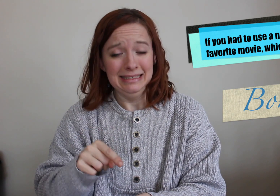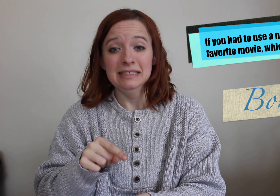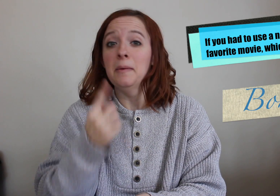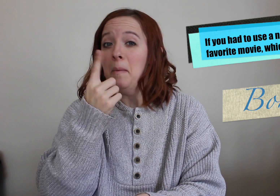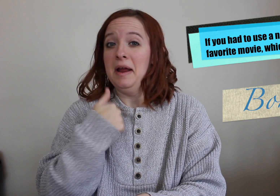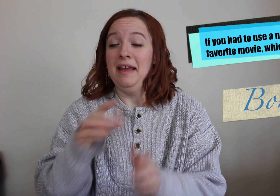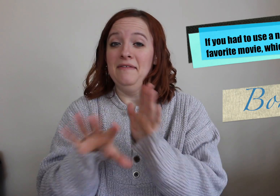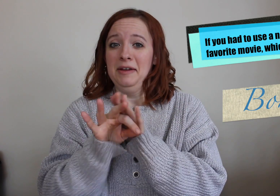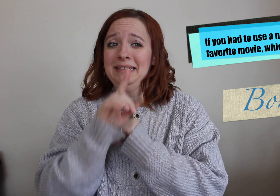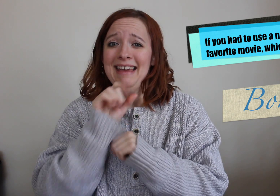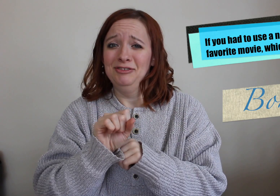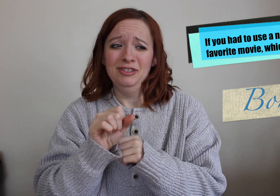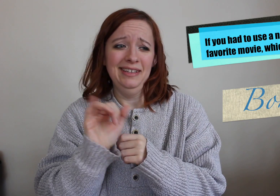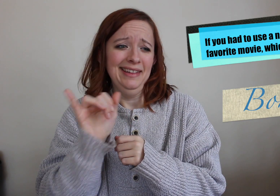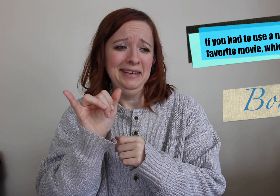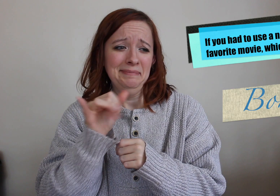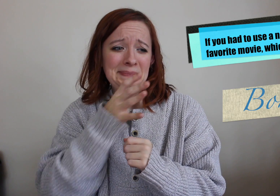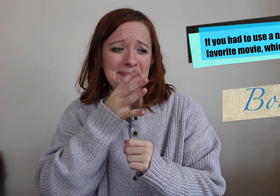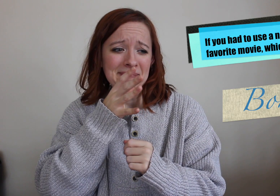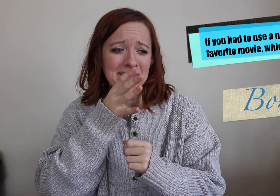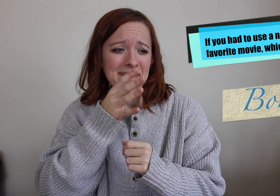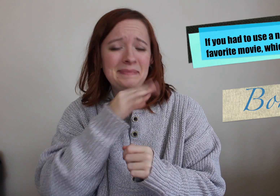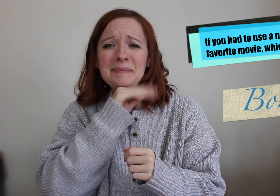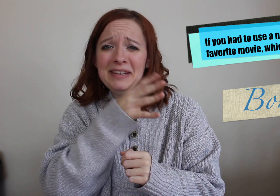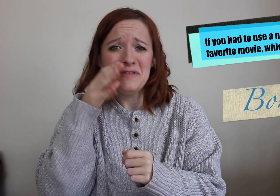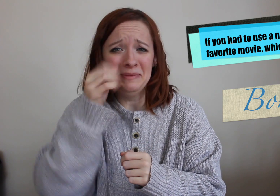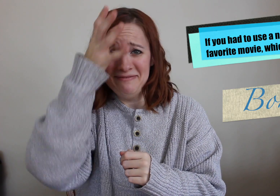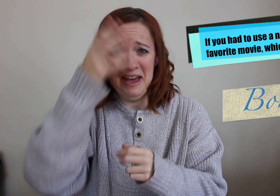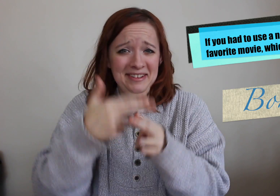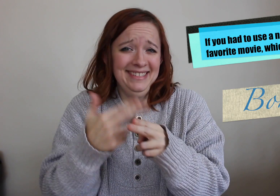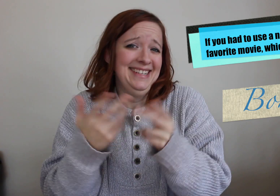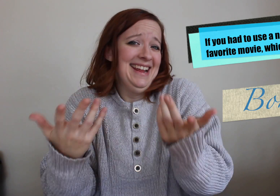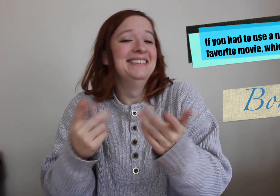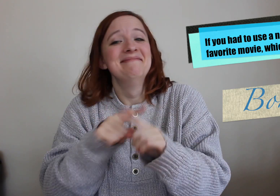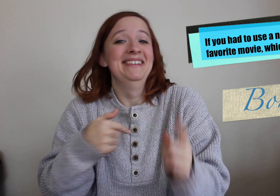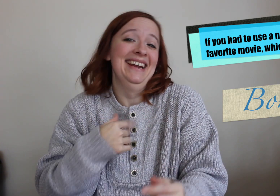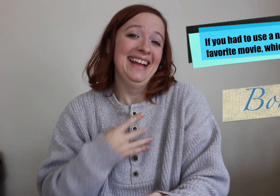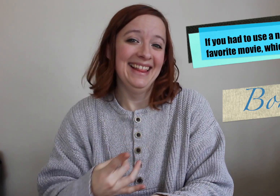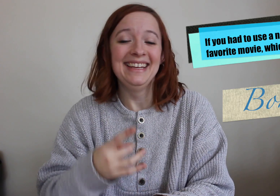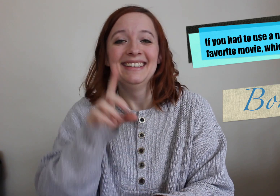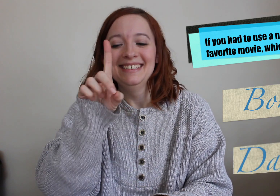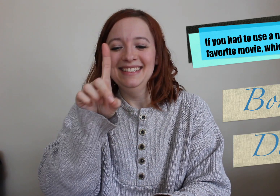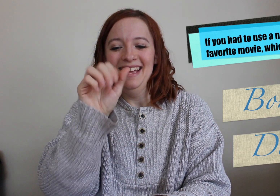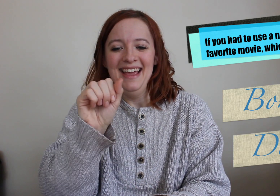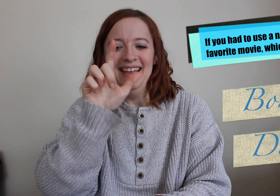I had a really hard time. And the one I ended up picking was like a pig farmer's like father or something. And